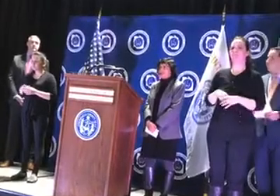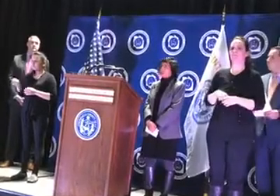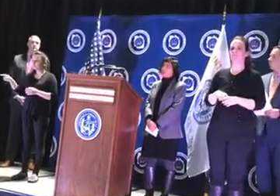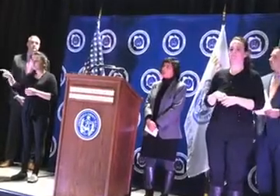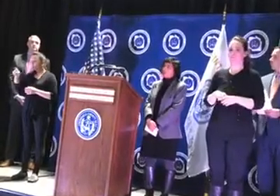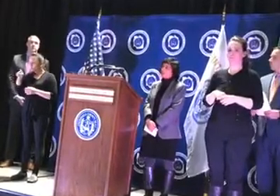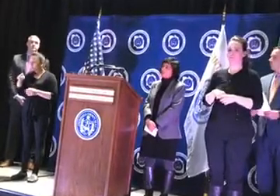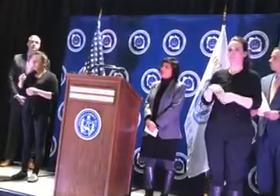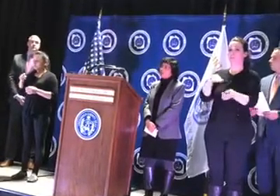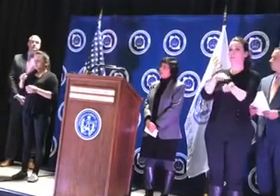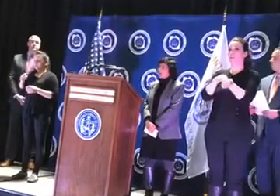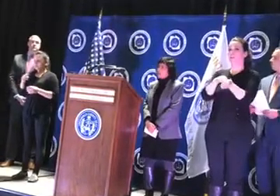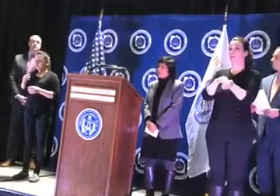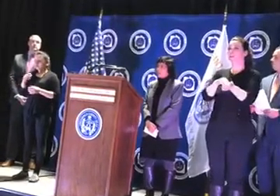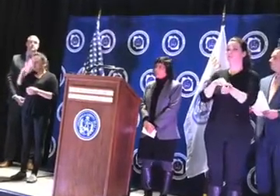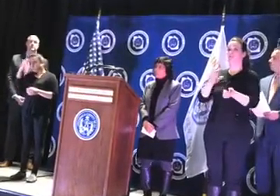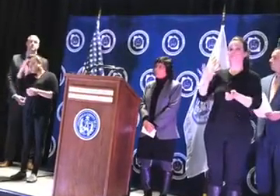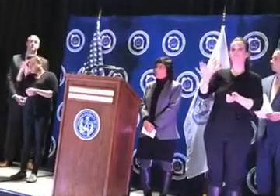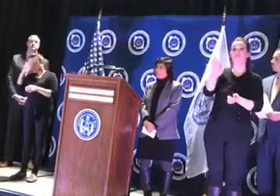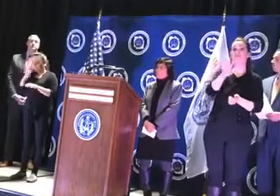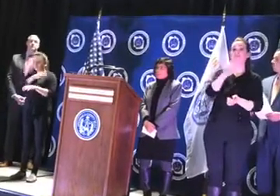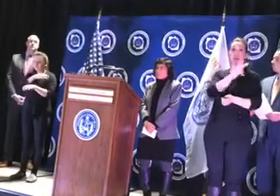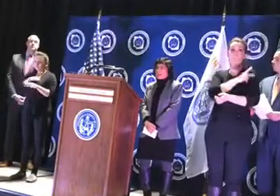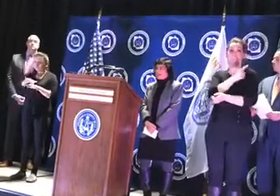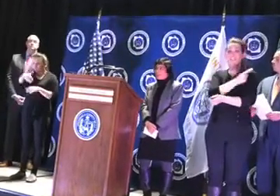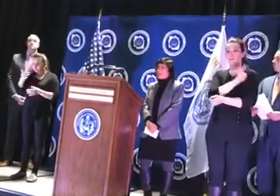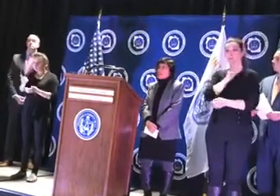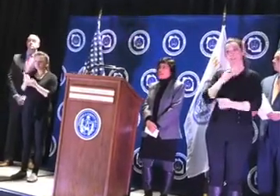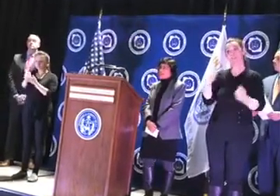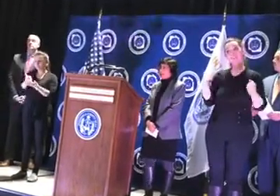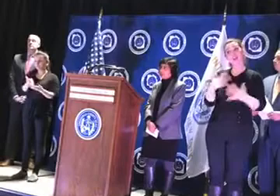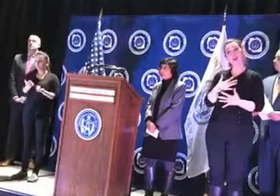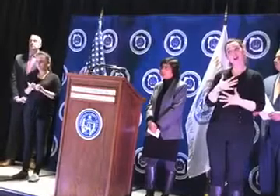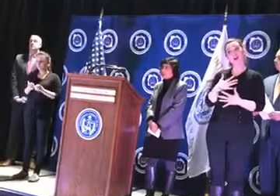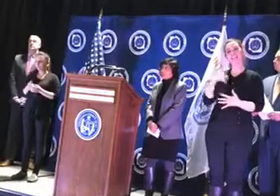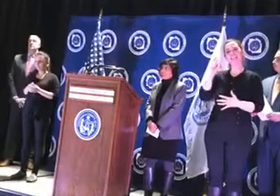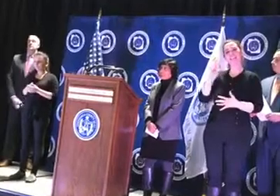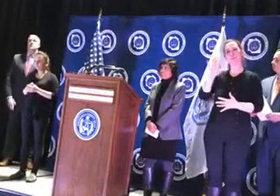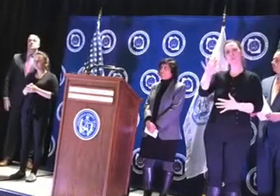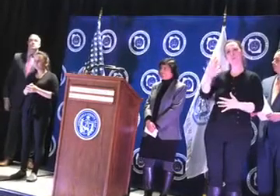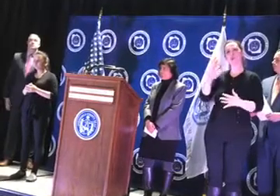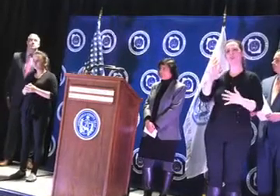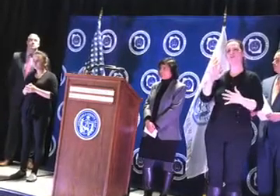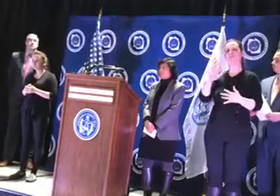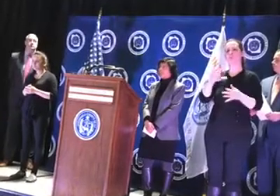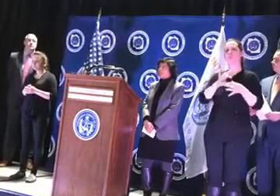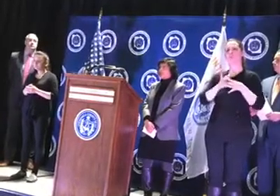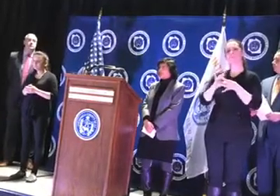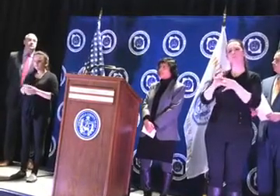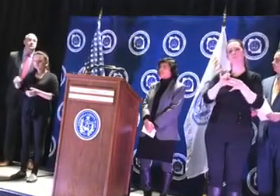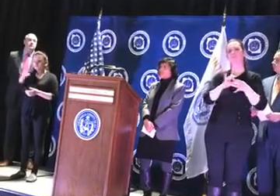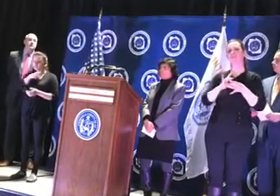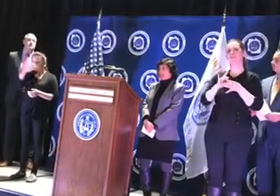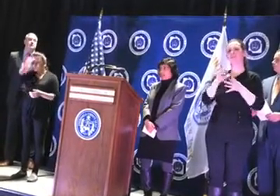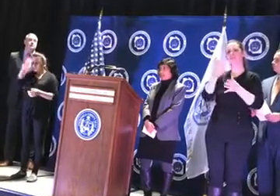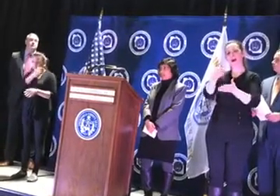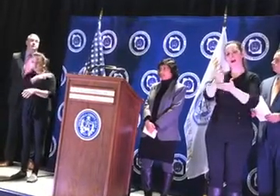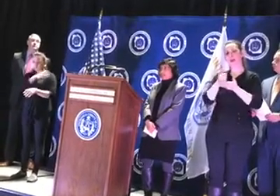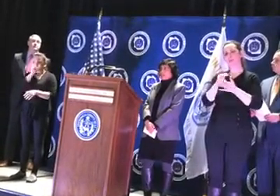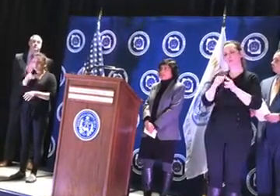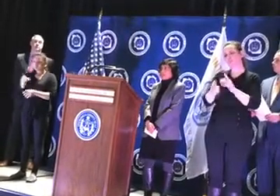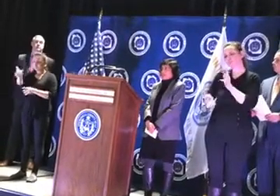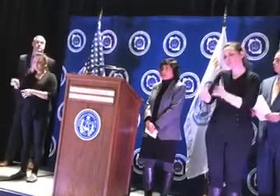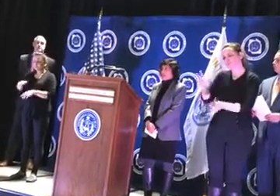So even though they may or may not have COVID-19, they may have some other things going on, they need you. They need you to take care of